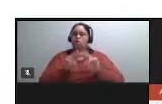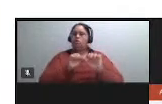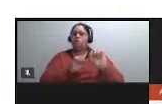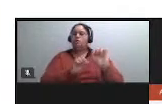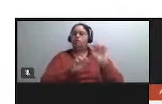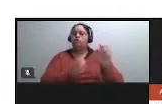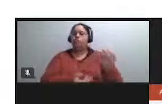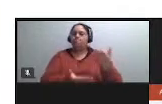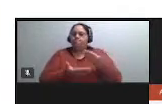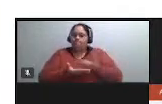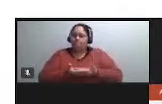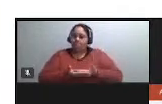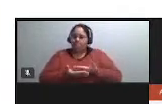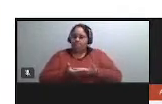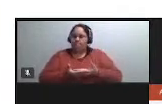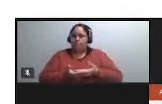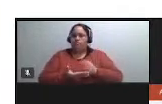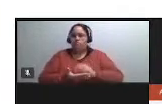that were